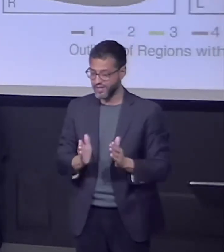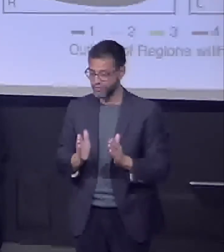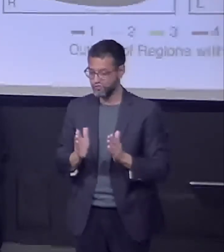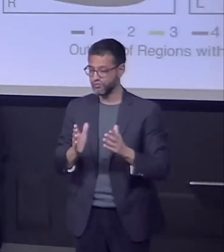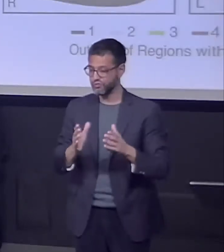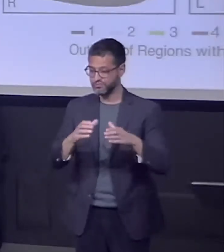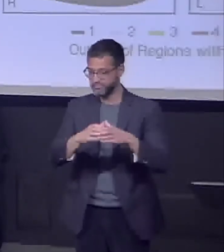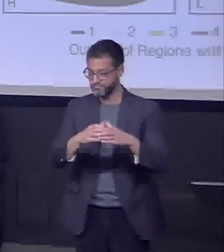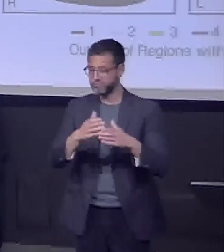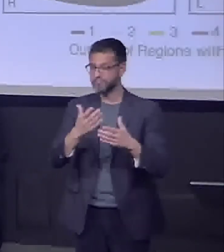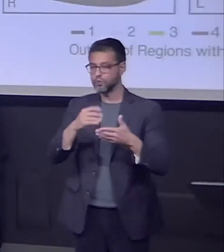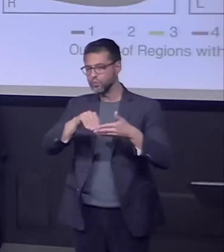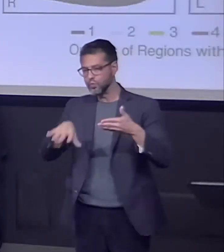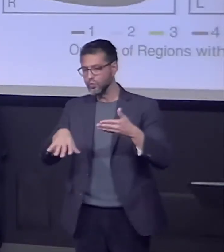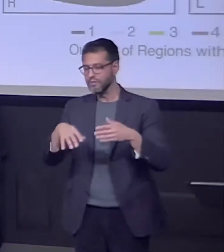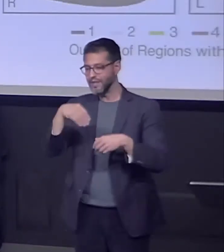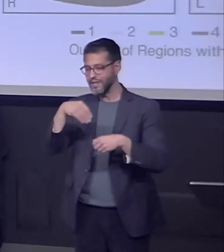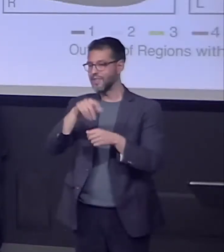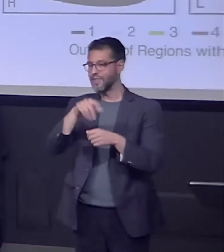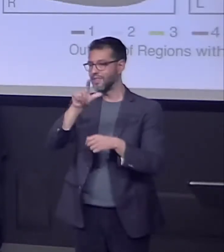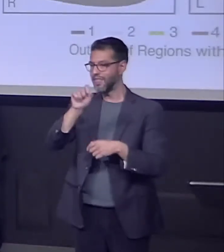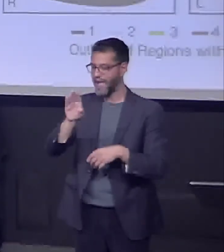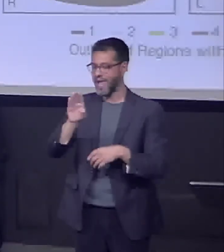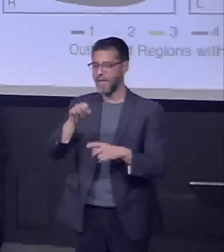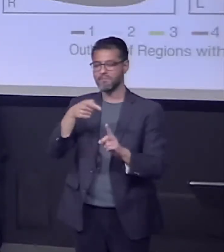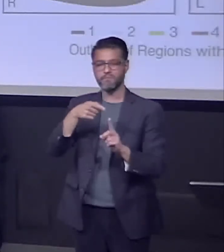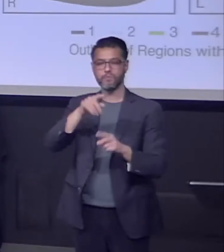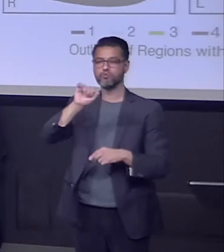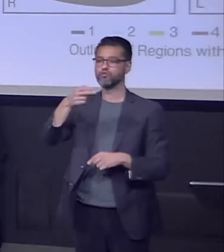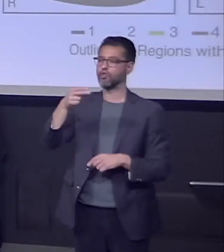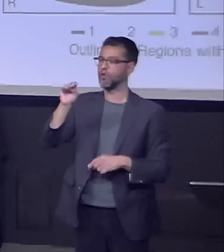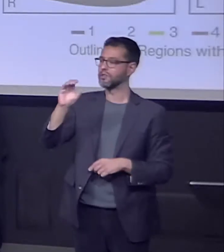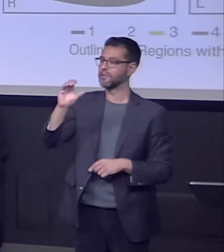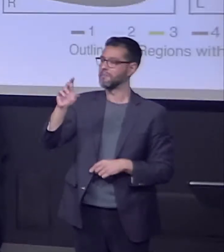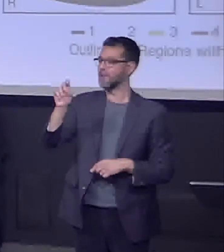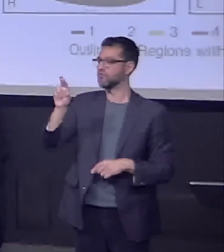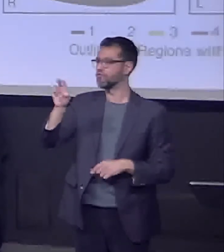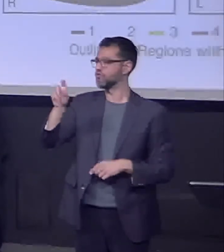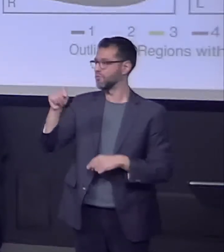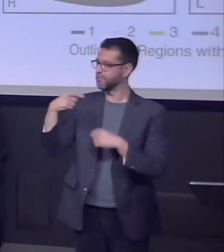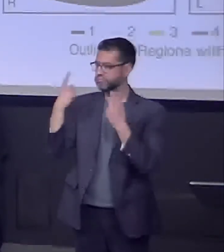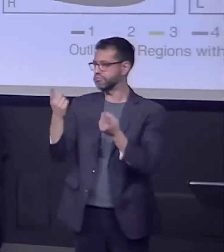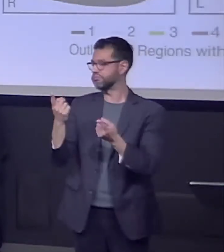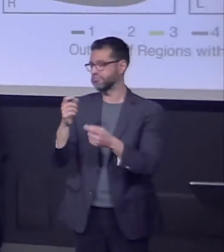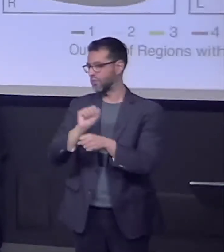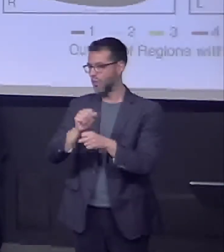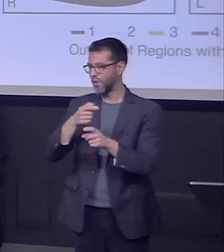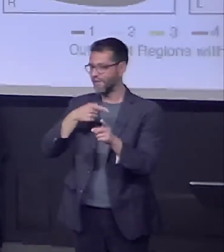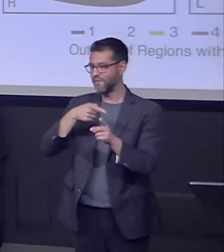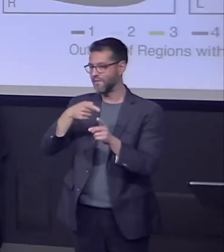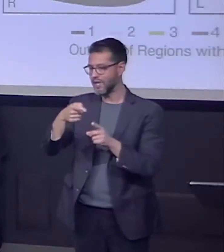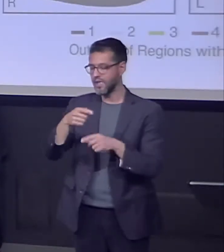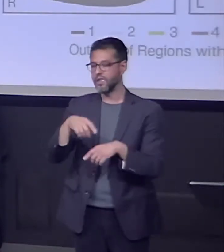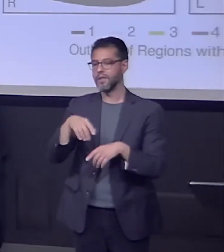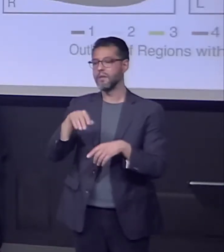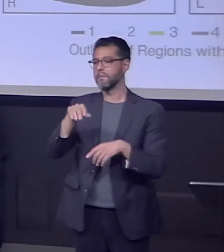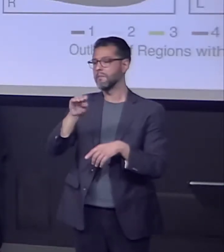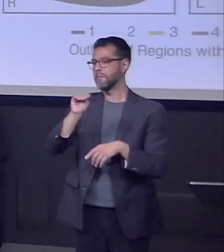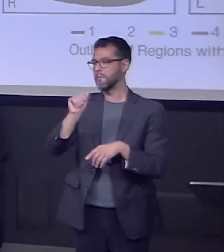a student in the lab, and Josh McDermott, who's been around the block also for a while, has collaborated with Mark Hauser in the